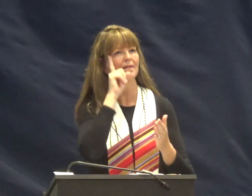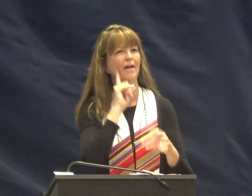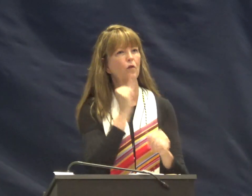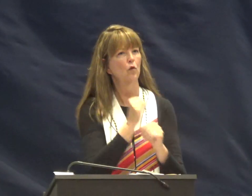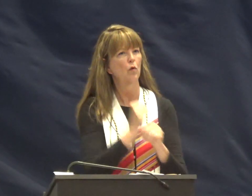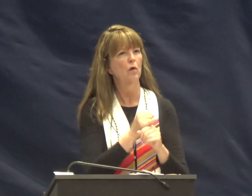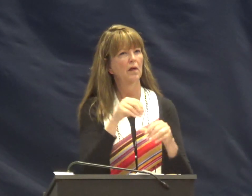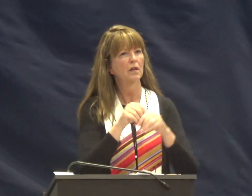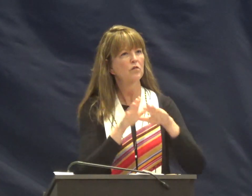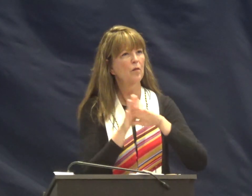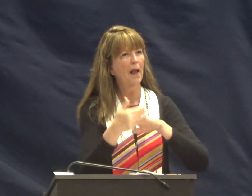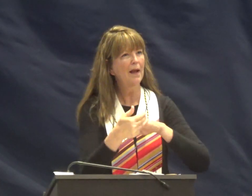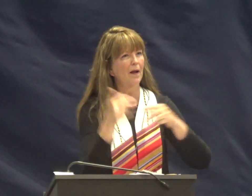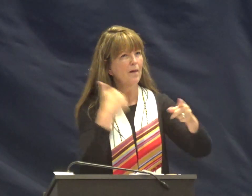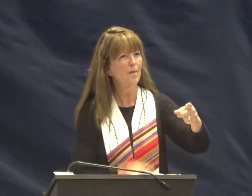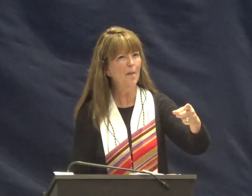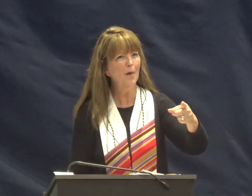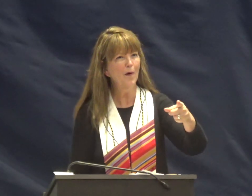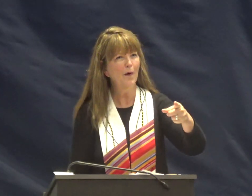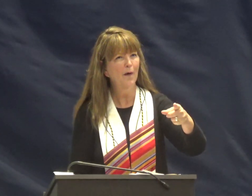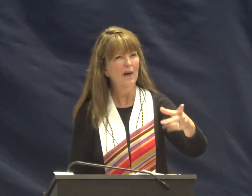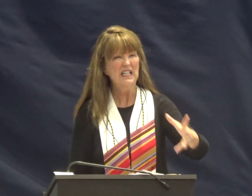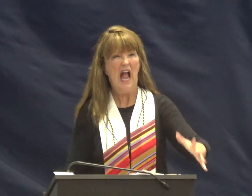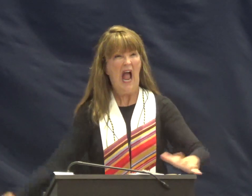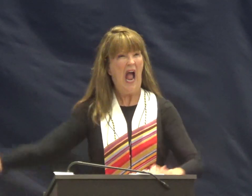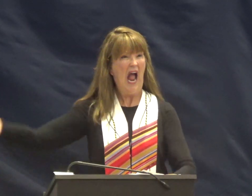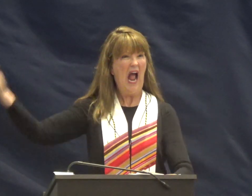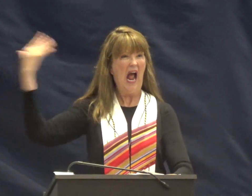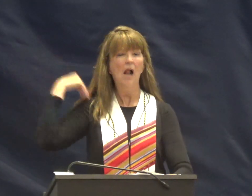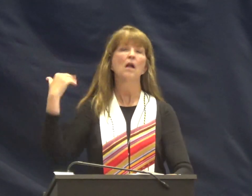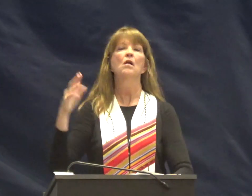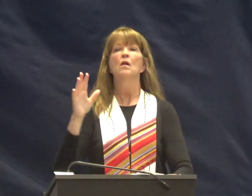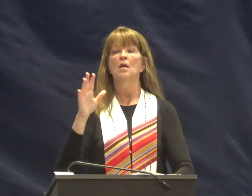books for the School for the Deaf in Jamaica. Guys, remember bringing books?